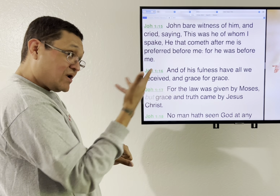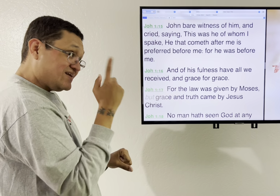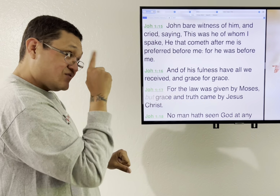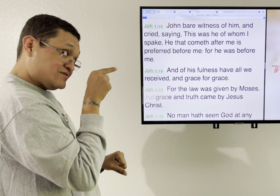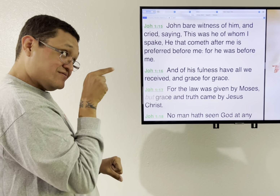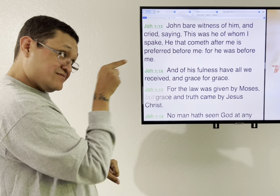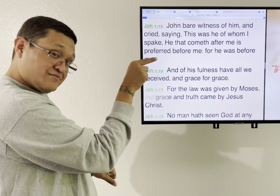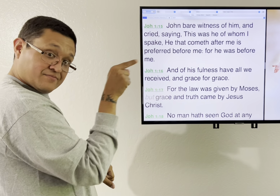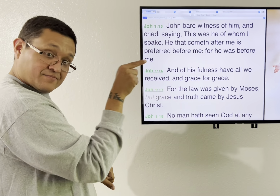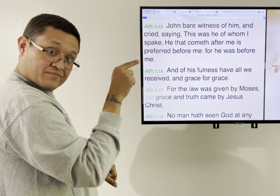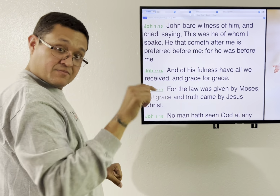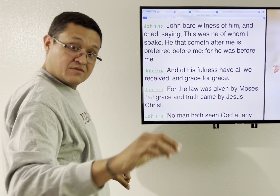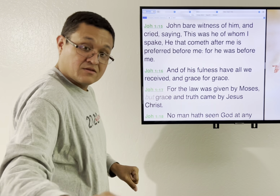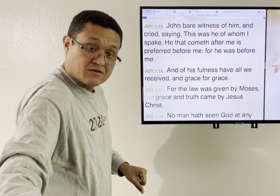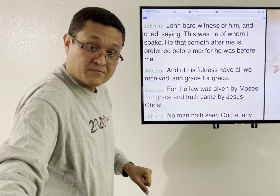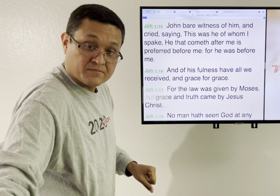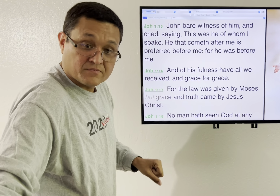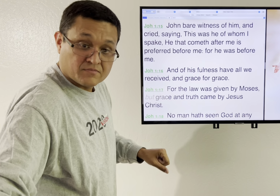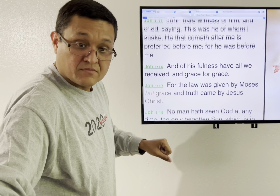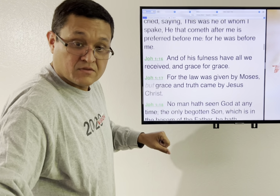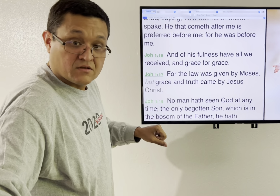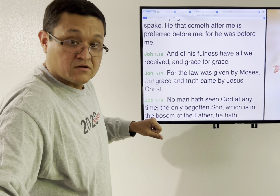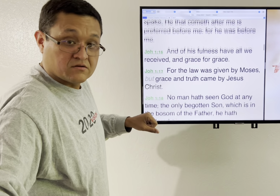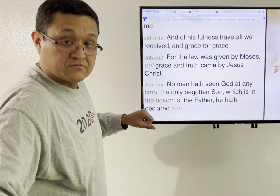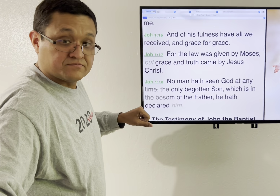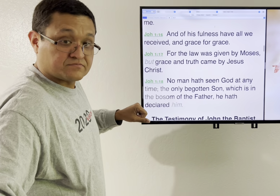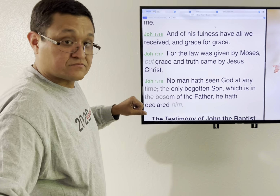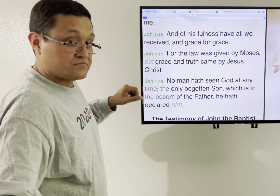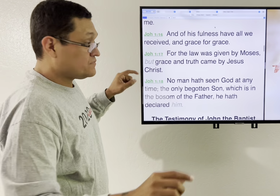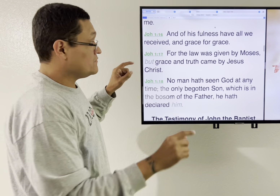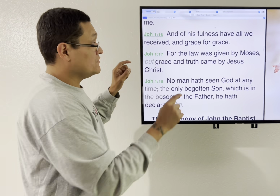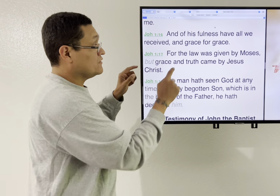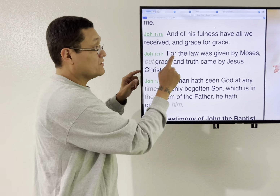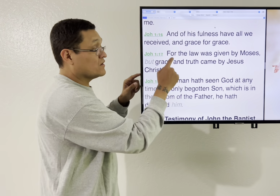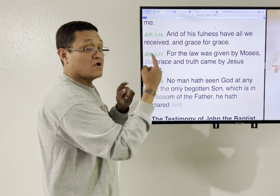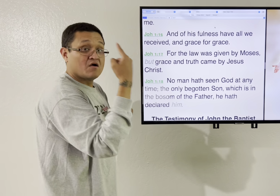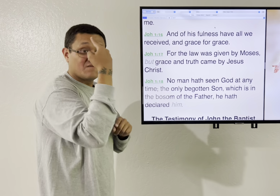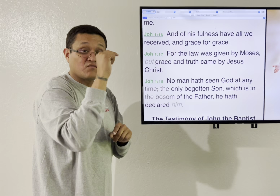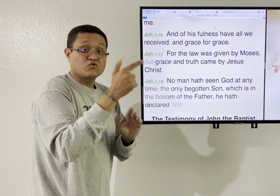And He is fullness, have all received in grace for grace.